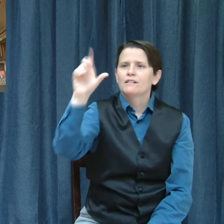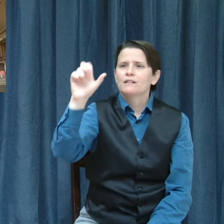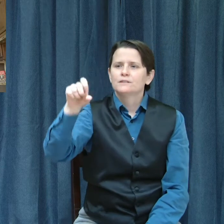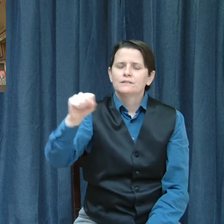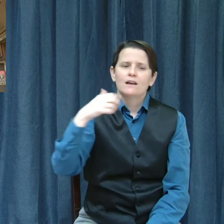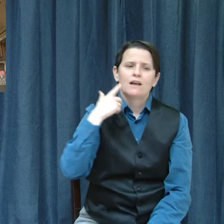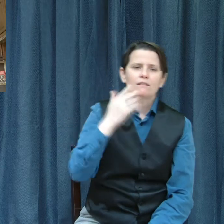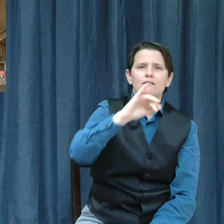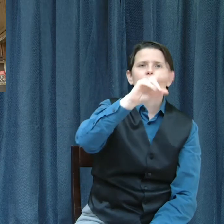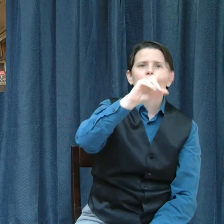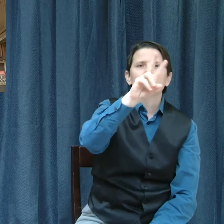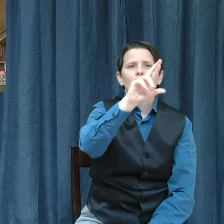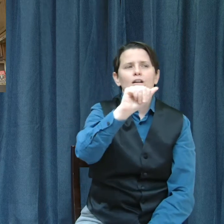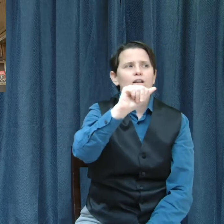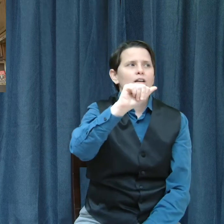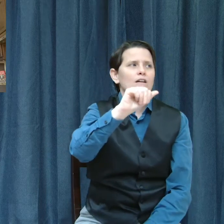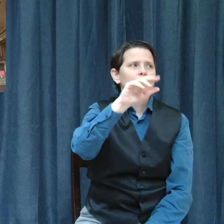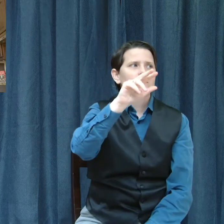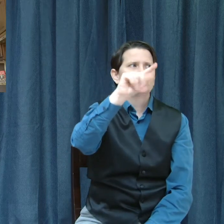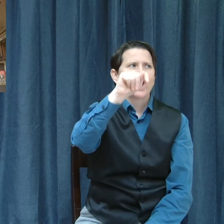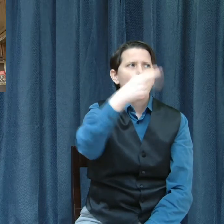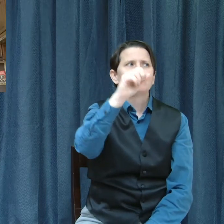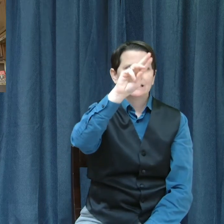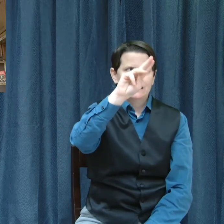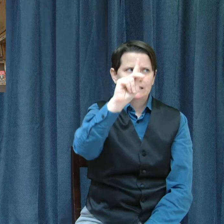minister. So I'm going to start off with my parents.